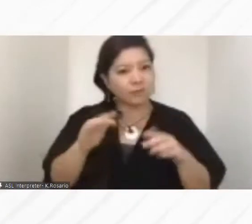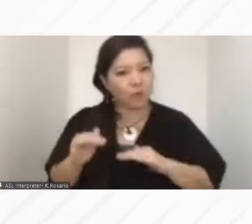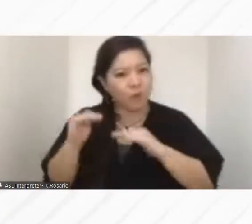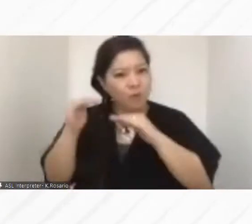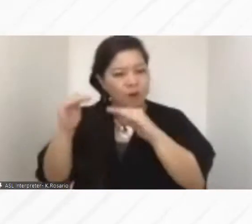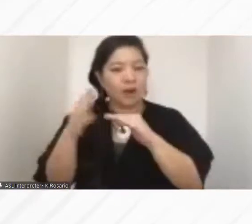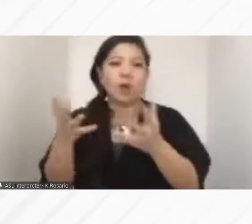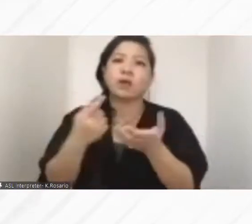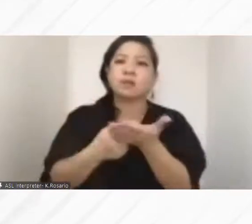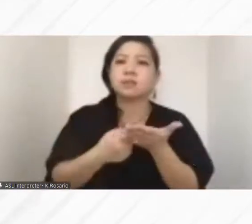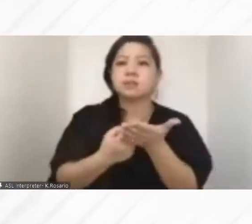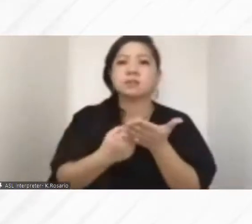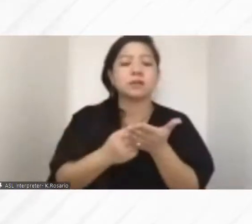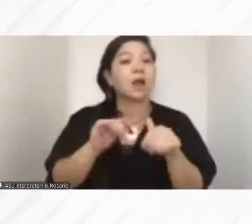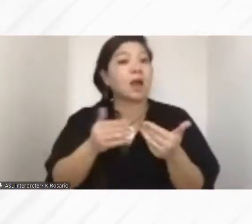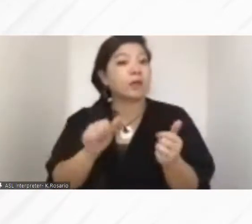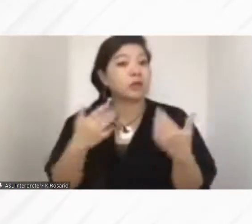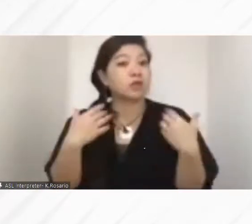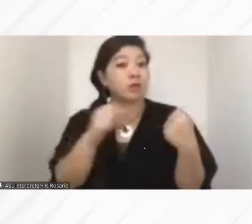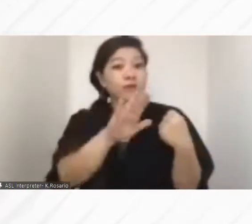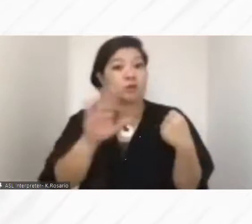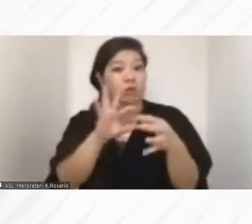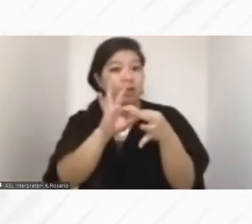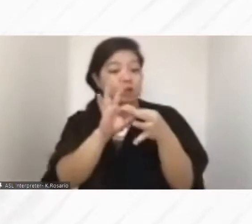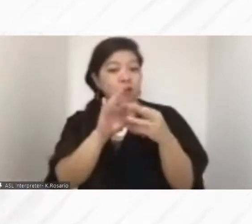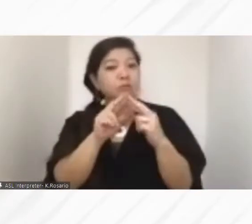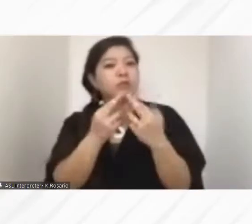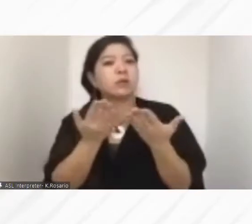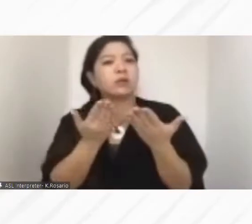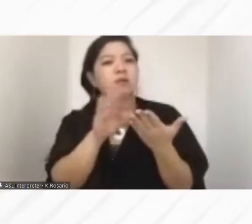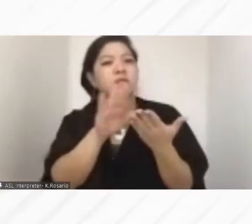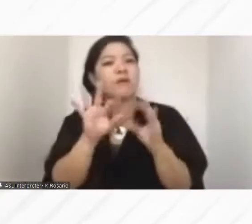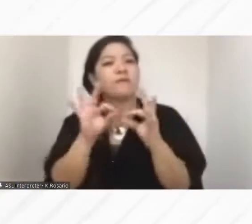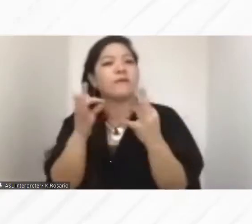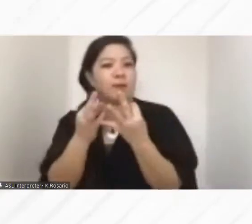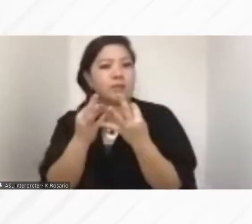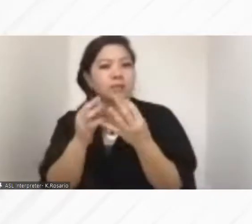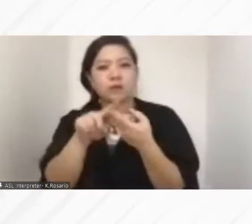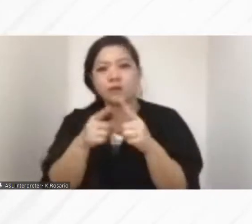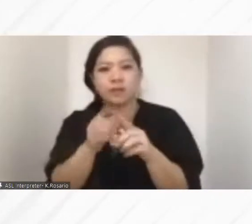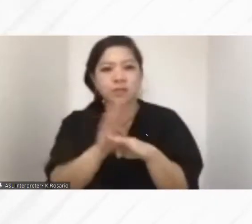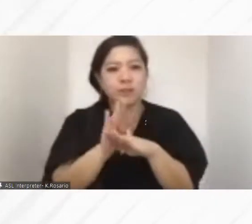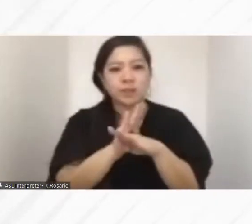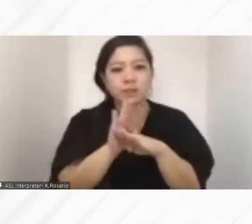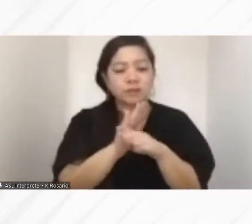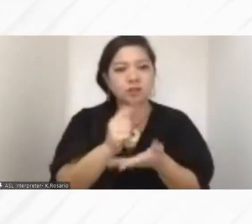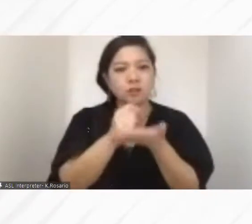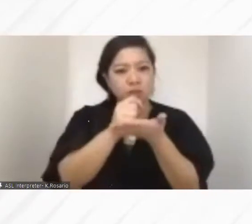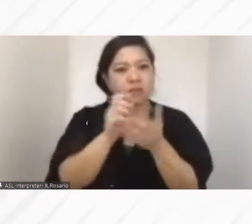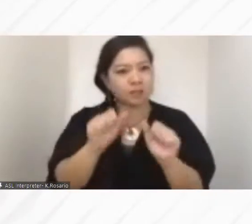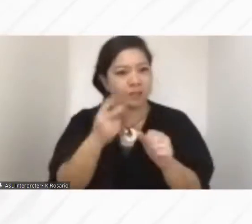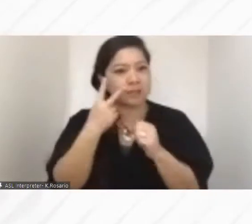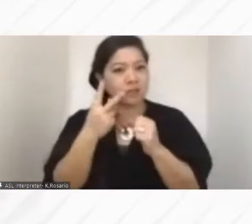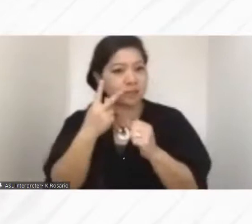want to discuss with you how the strength of your relationships, your bonds with your family, friends, businesses, and traditions can see you